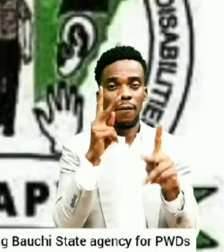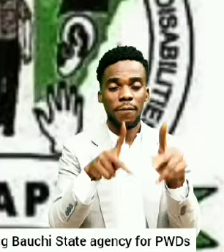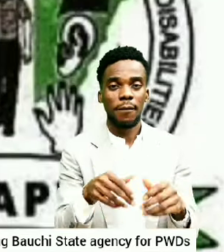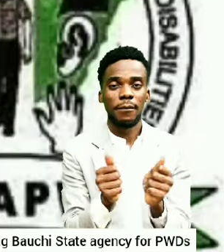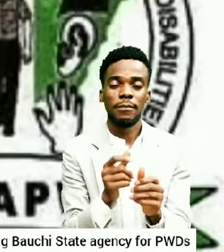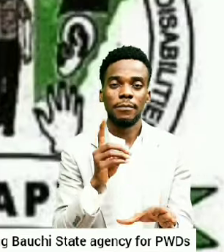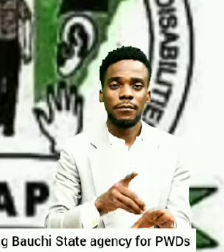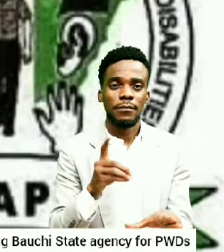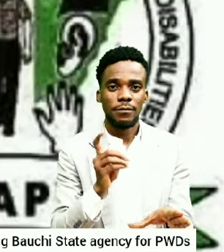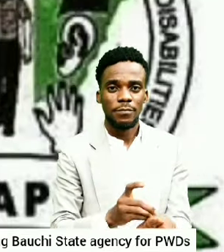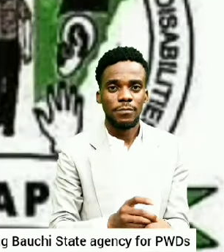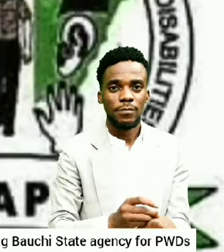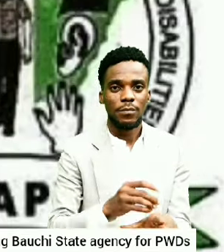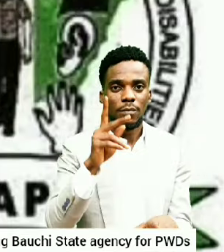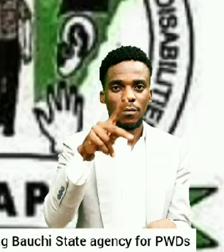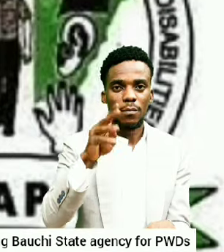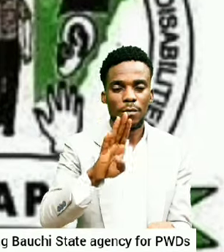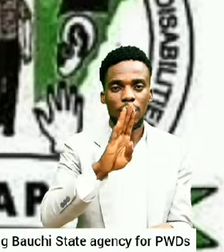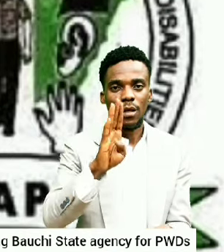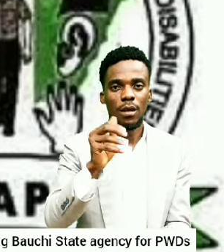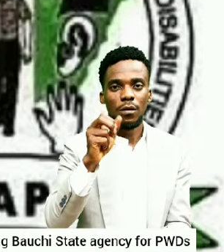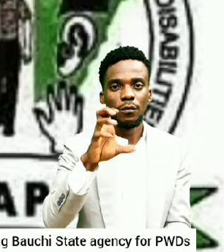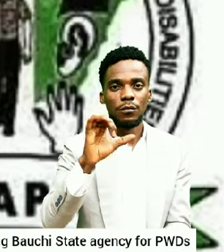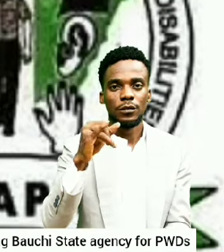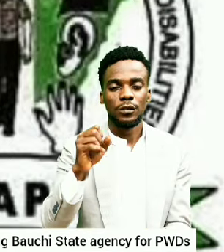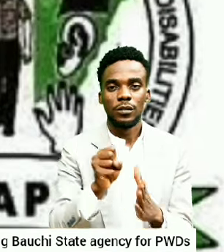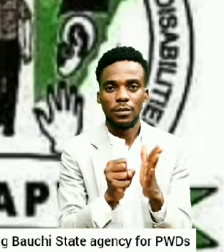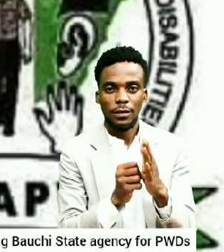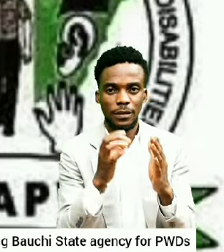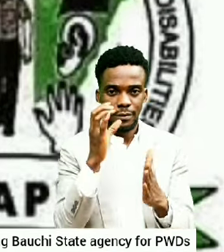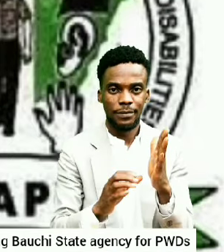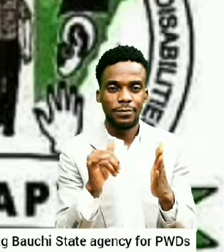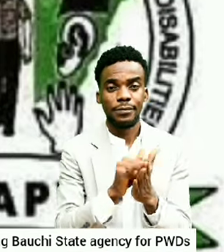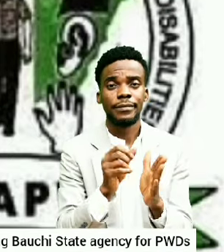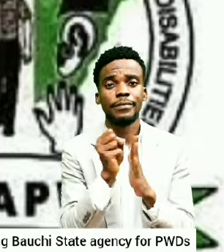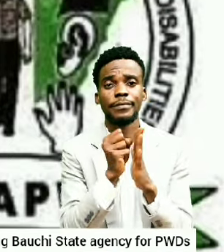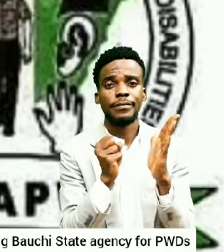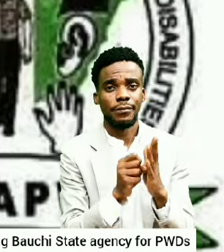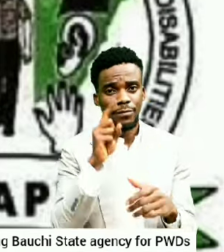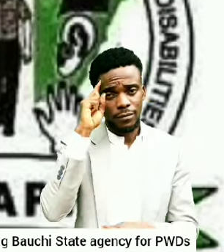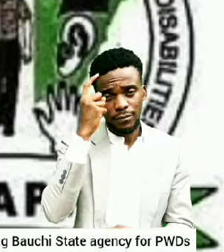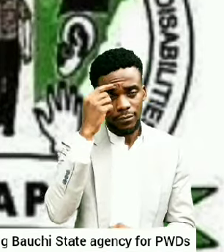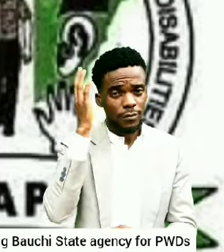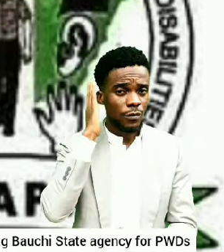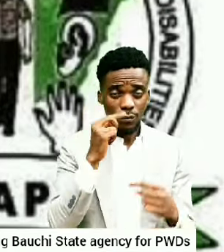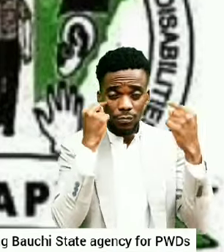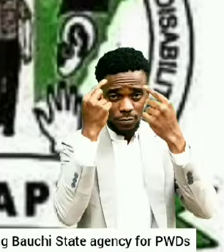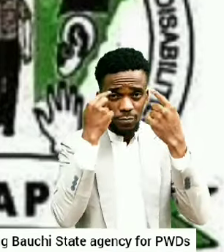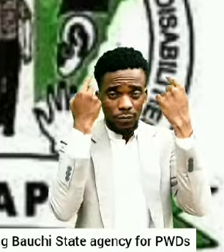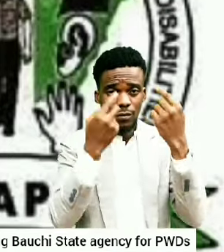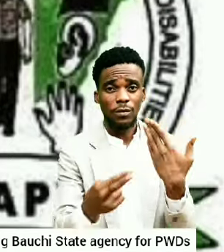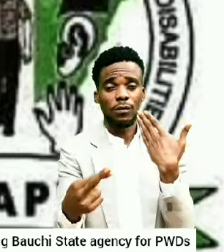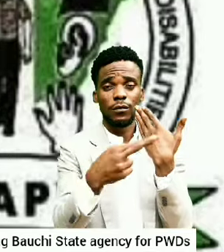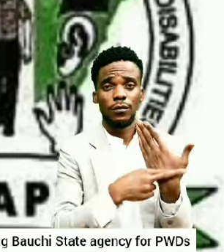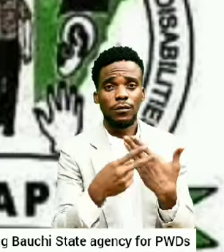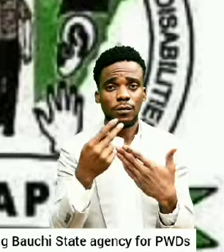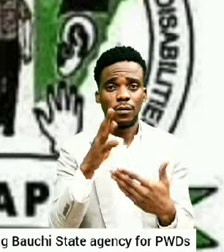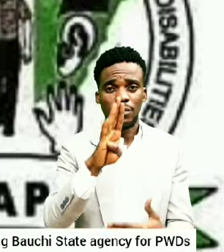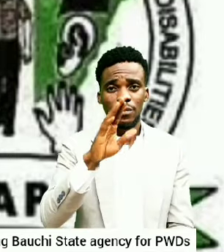JONAPWD, Bauchi State Chapter, that the state government will consider restoring Bauchi